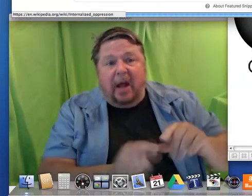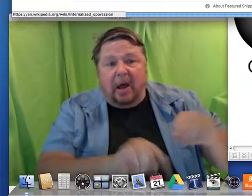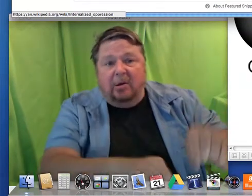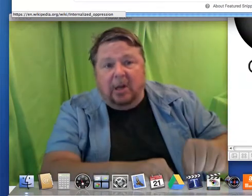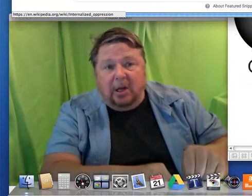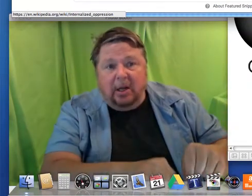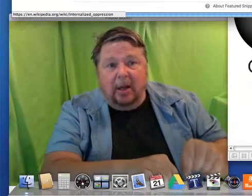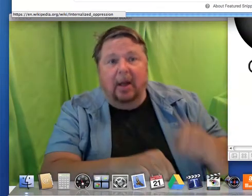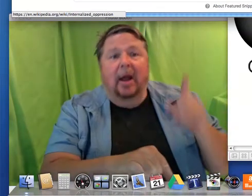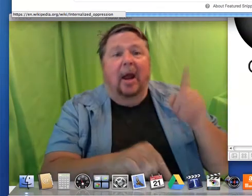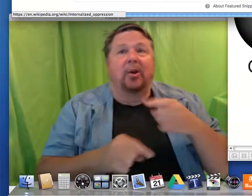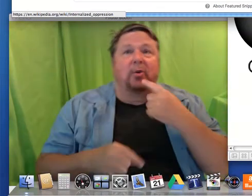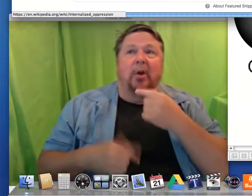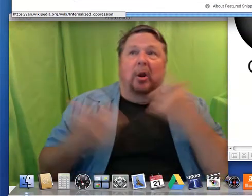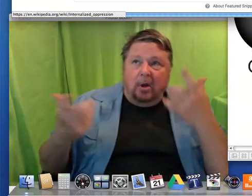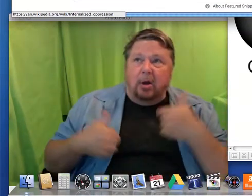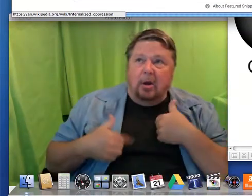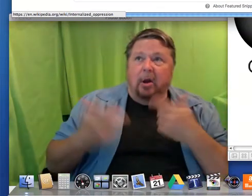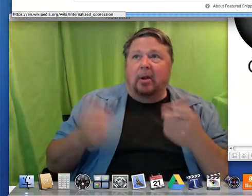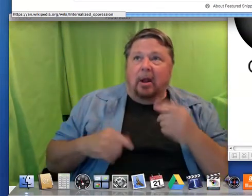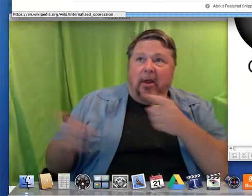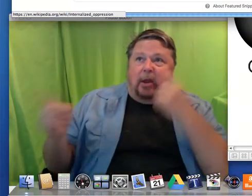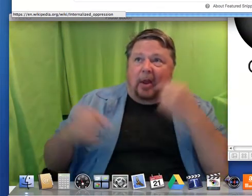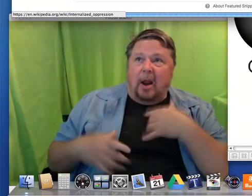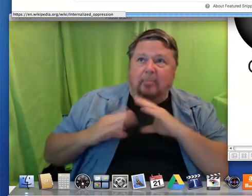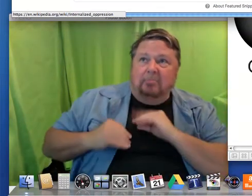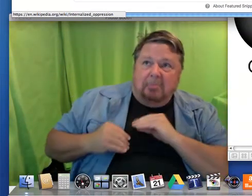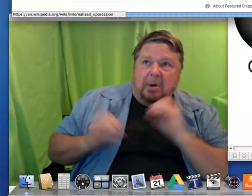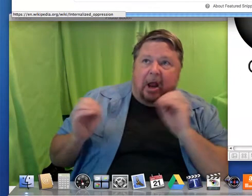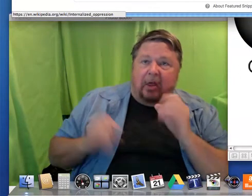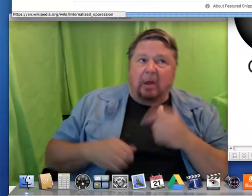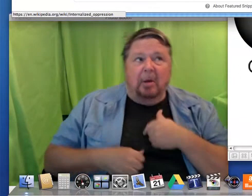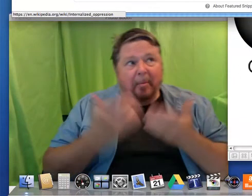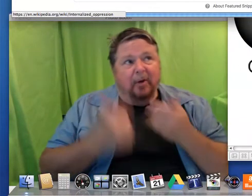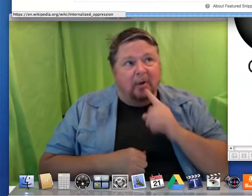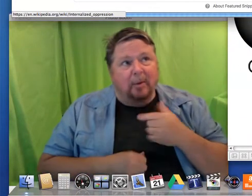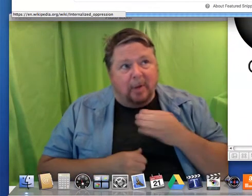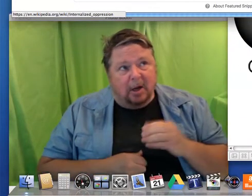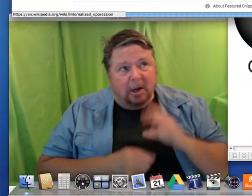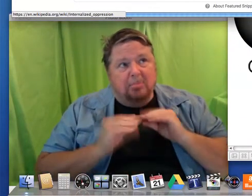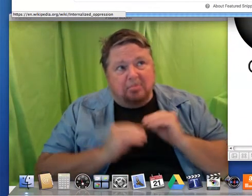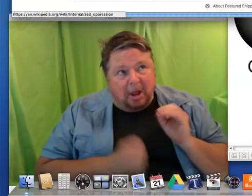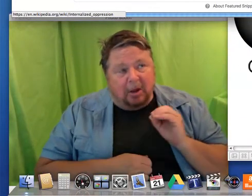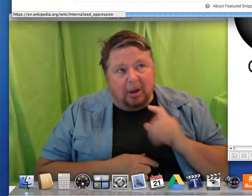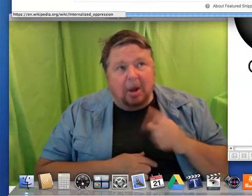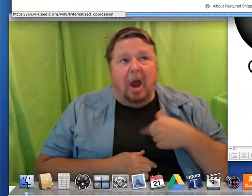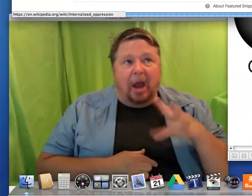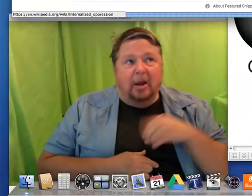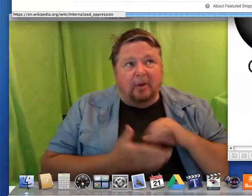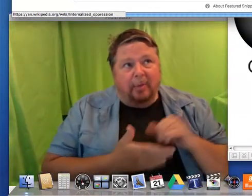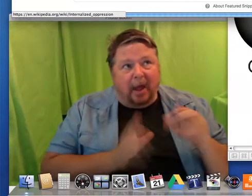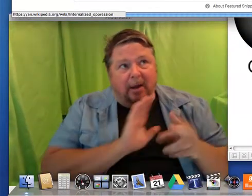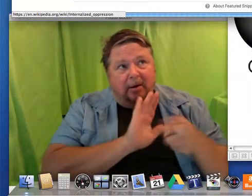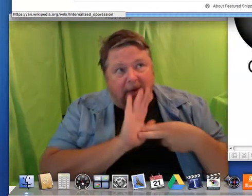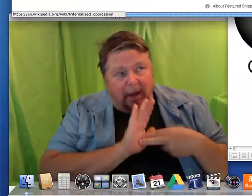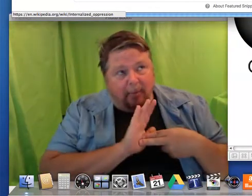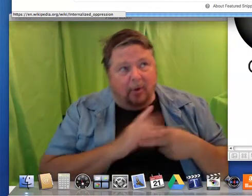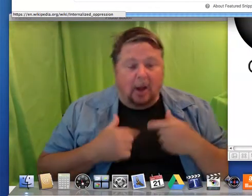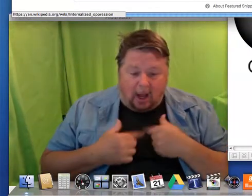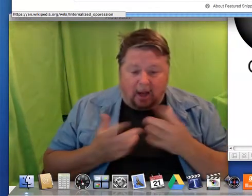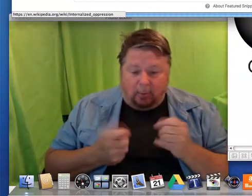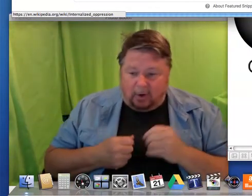you down, and you say, gee, they think that I'm nothing. I must really be nothing. I accept that